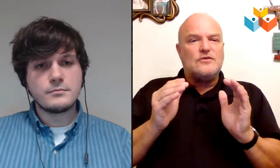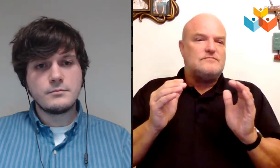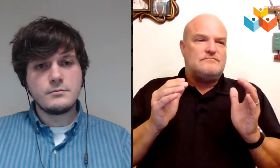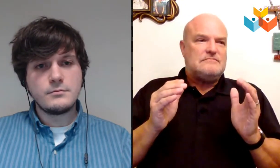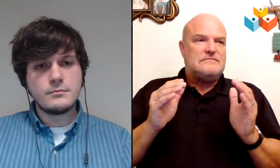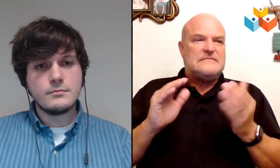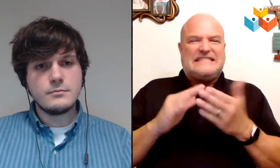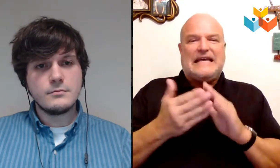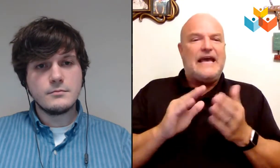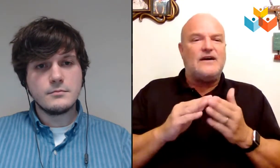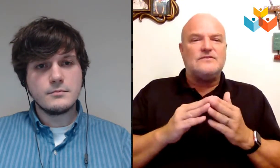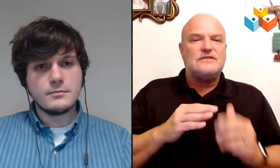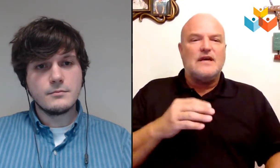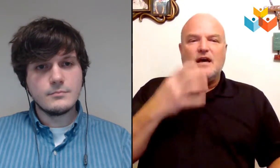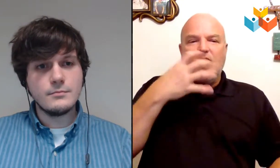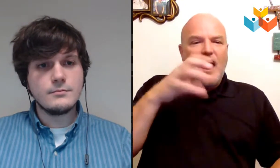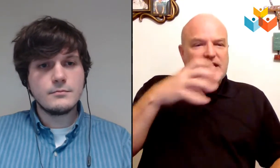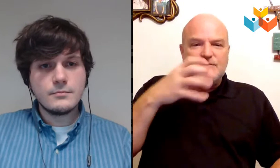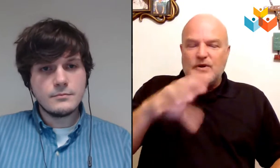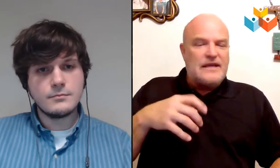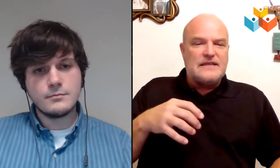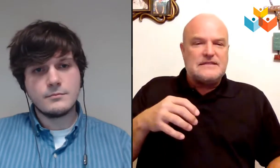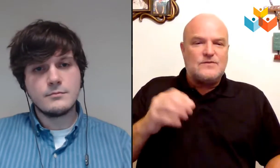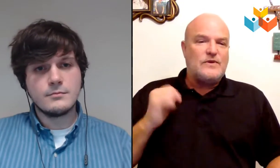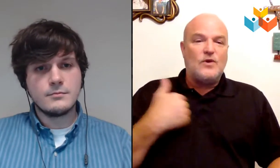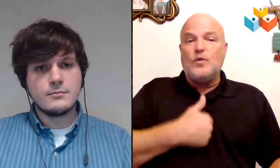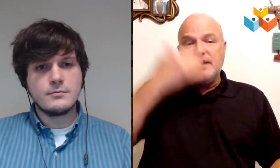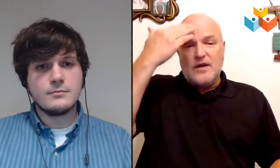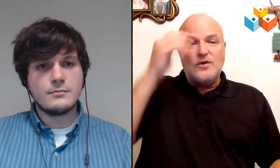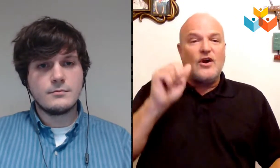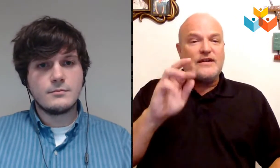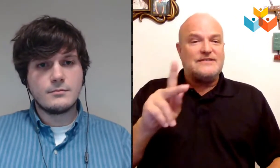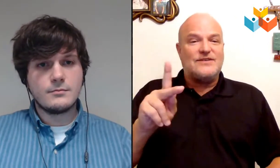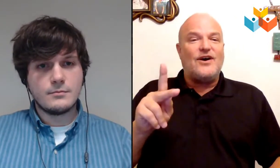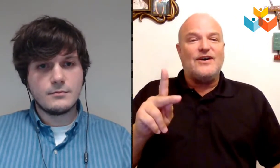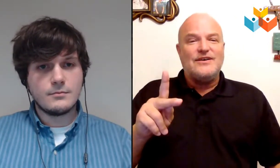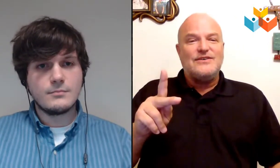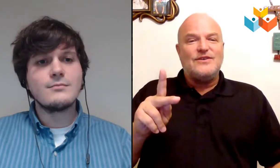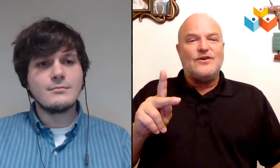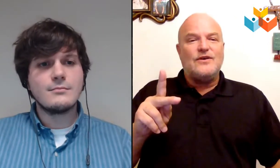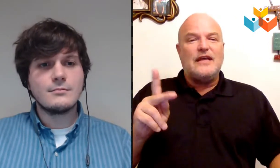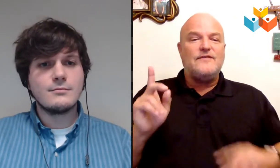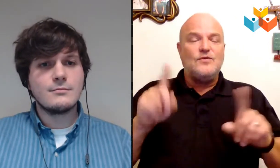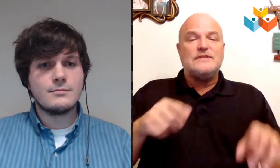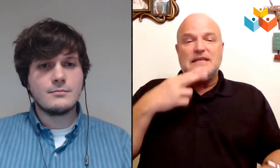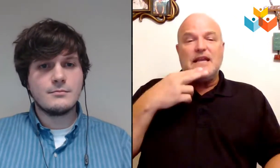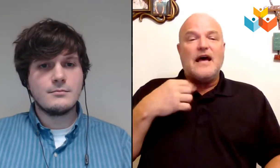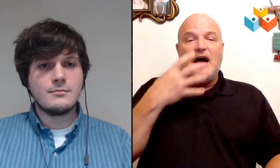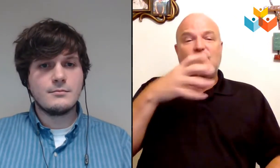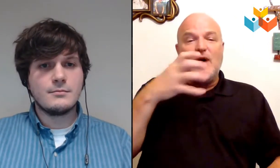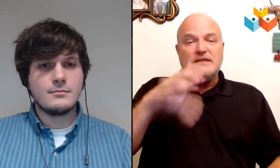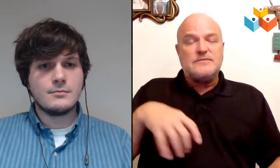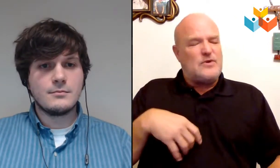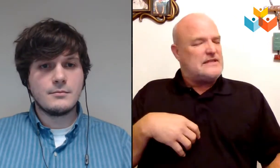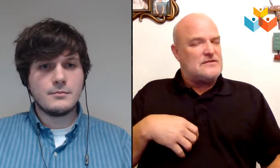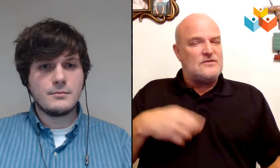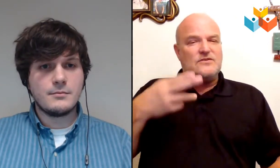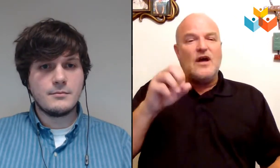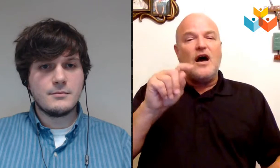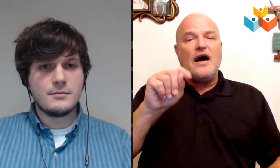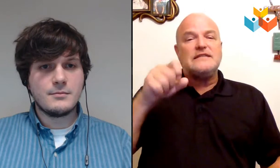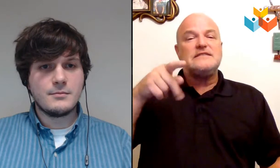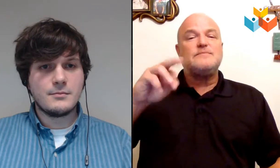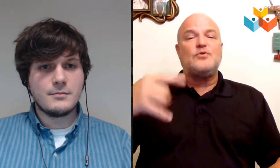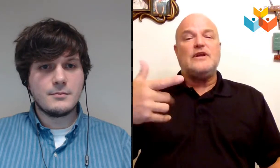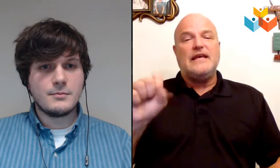smaller towns, Hot Springs is one that we know in Arkansas. And if you went and said, I'm from Hot Springs, they'll